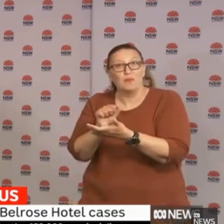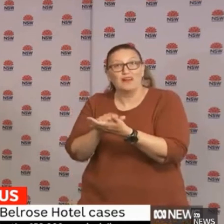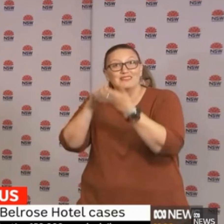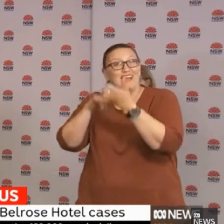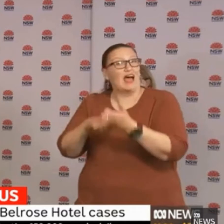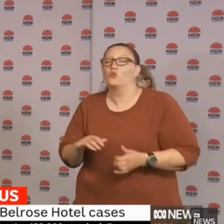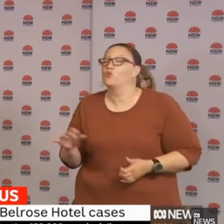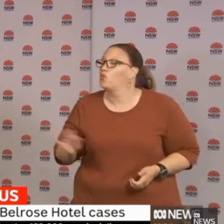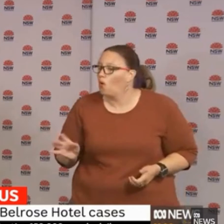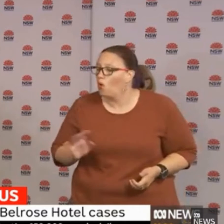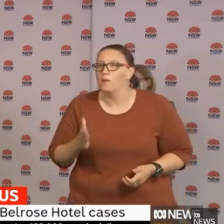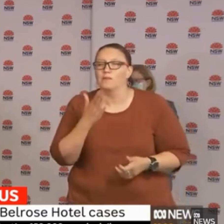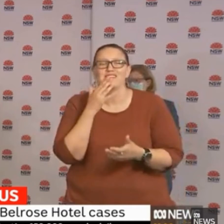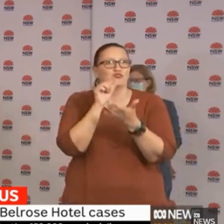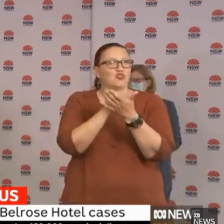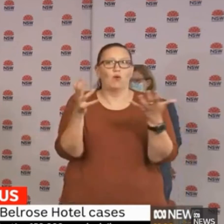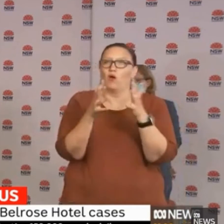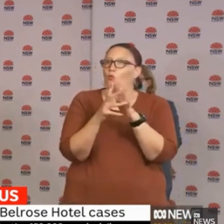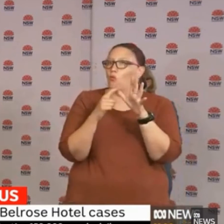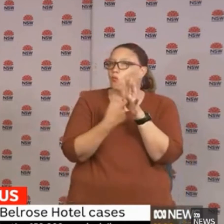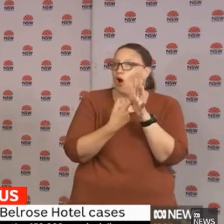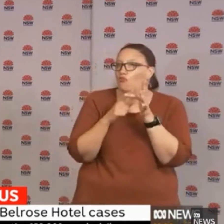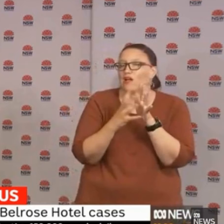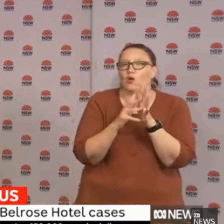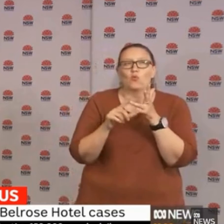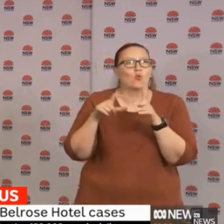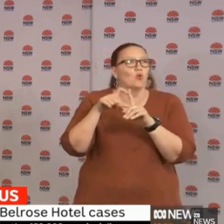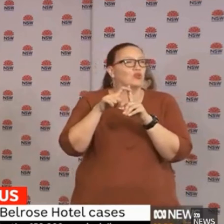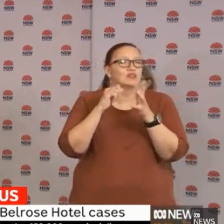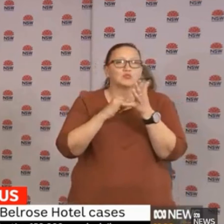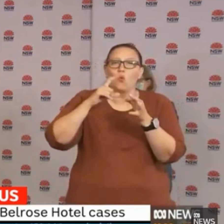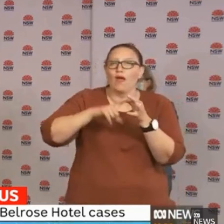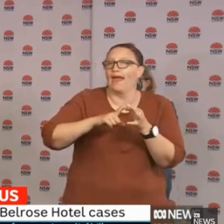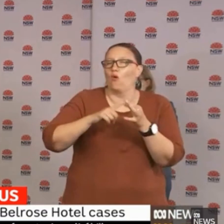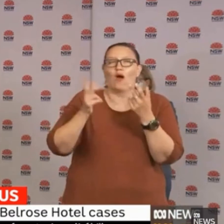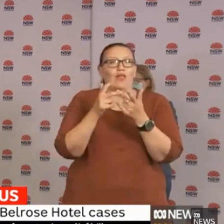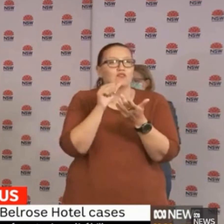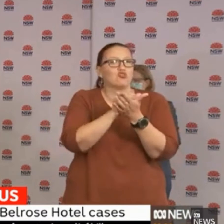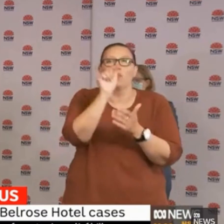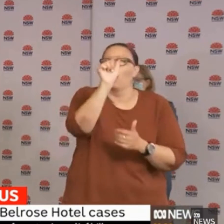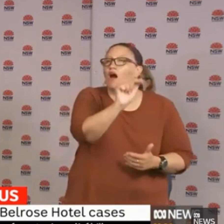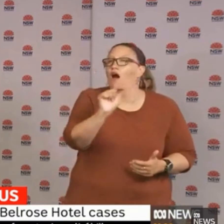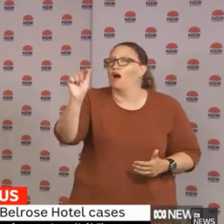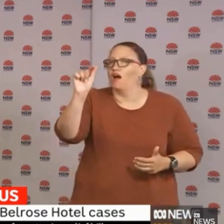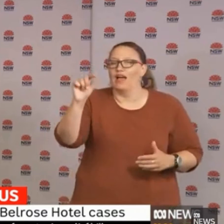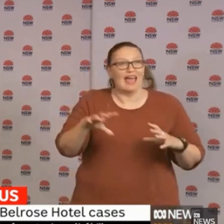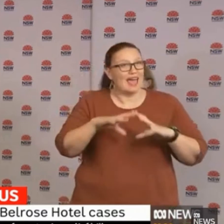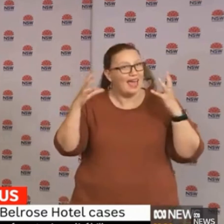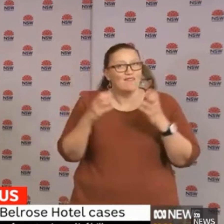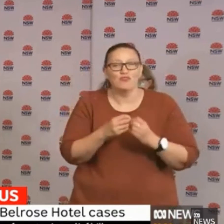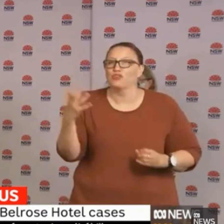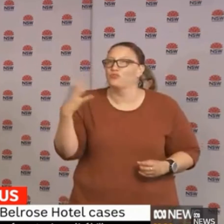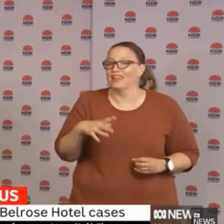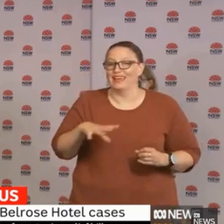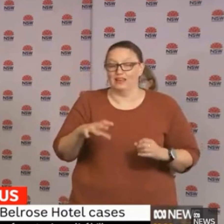locally. You've got plenty of shops there. You've got Warriewood Square for the bigger requirements. But you can certainly get everything you need north of